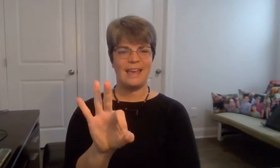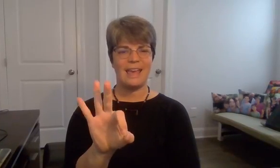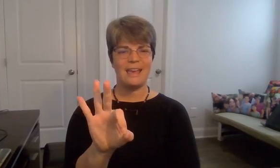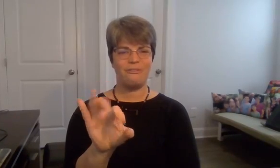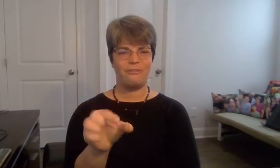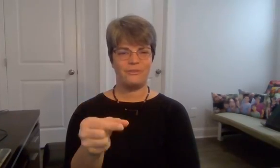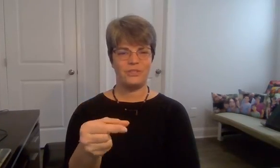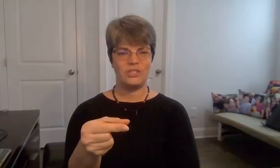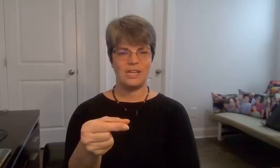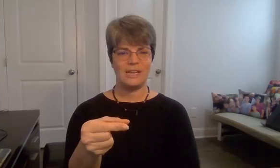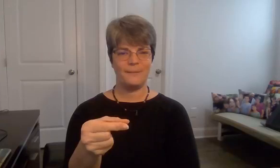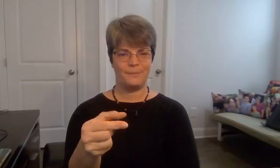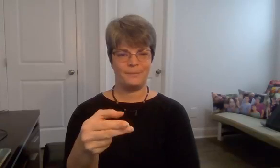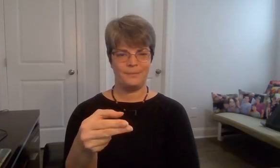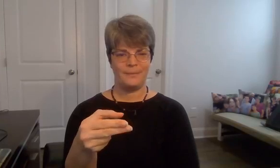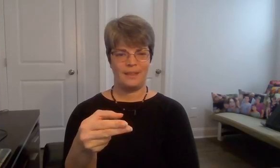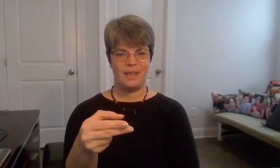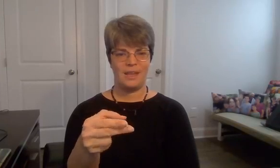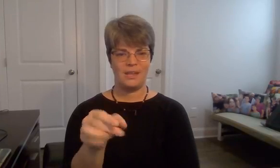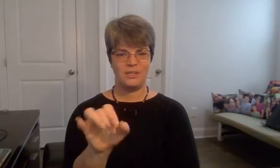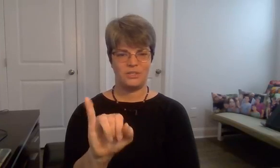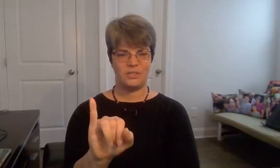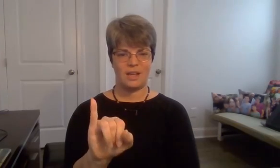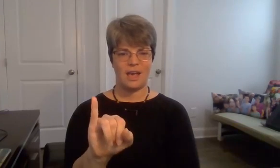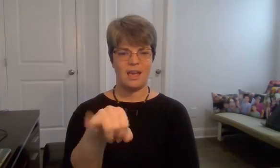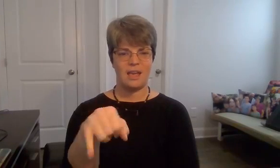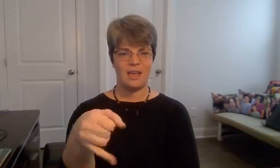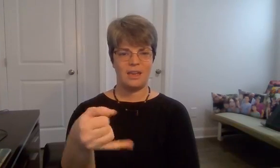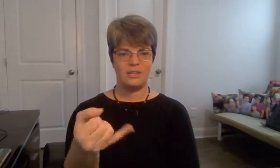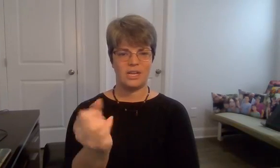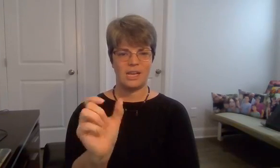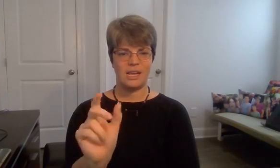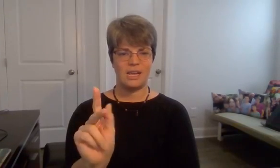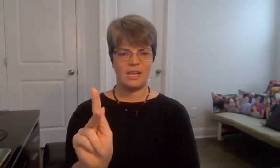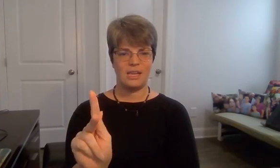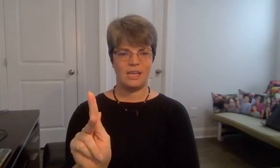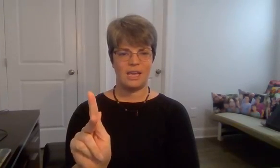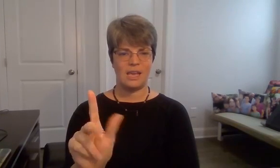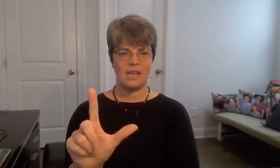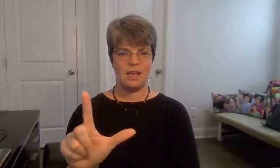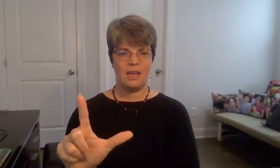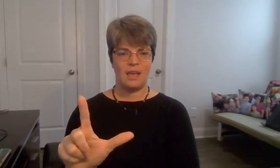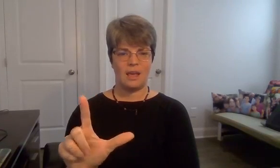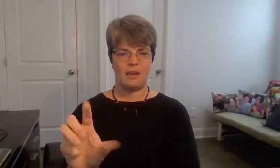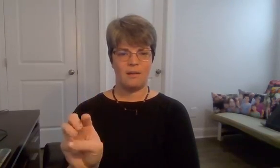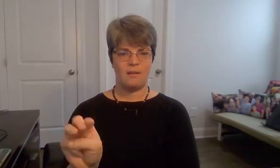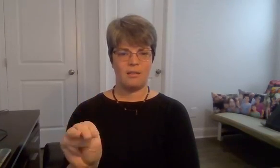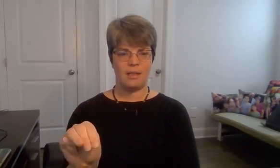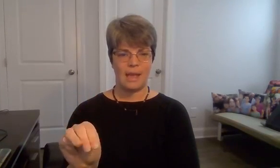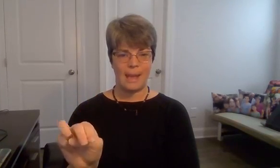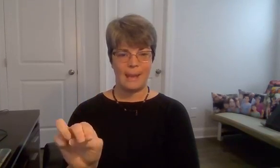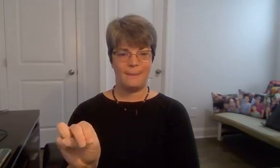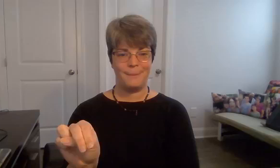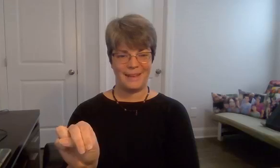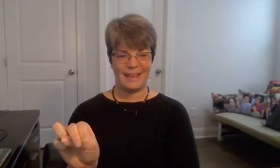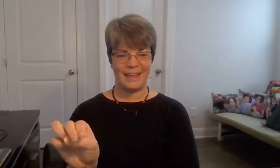F, G, H, I, J, K, L, M,